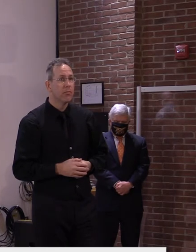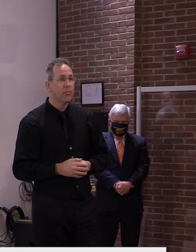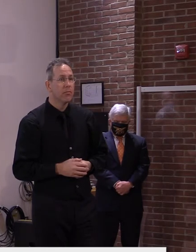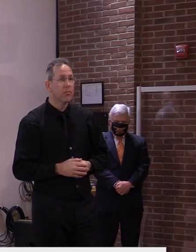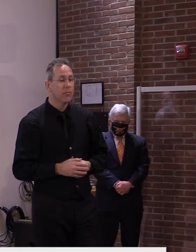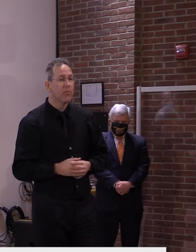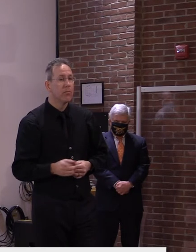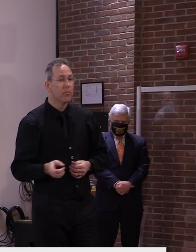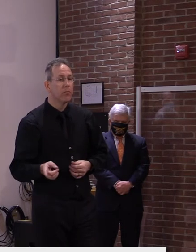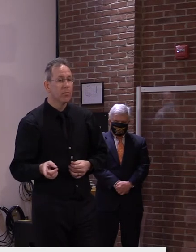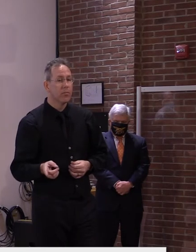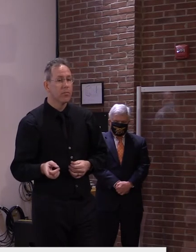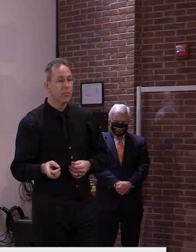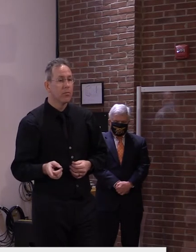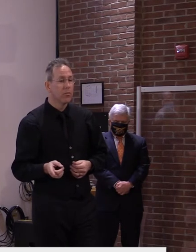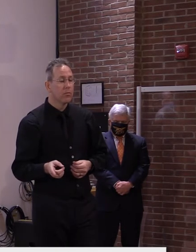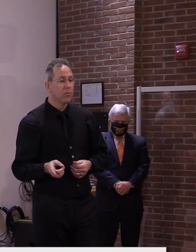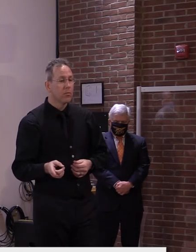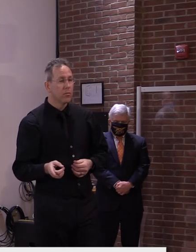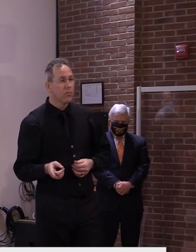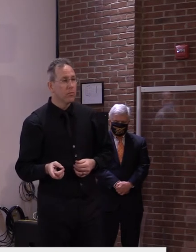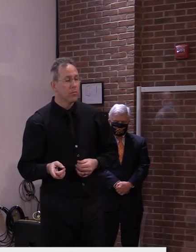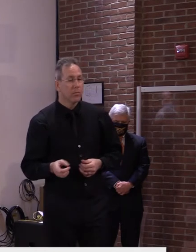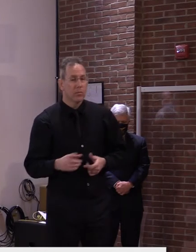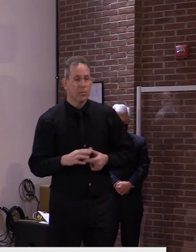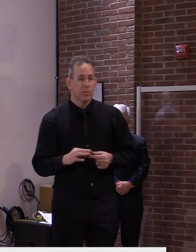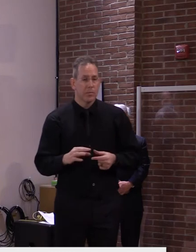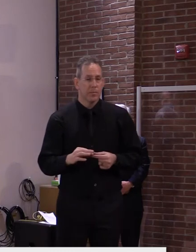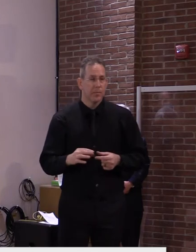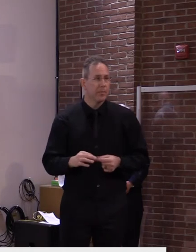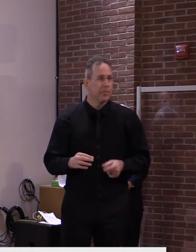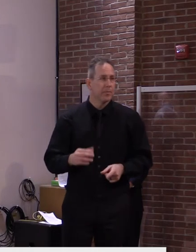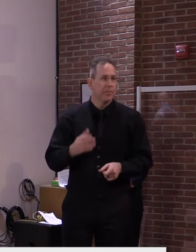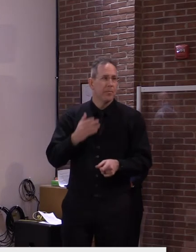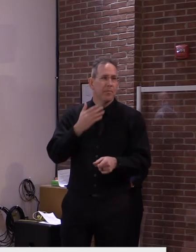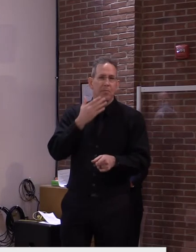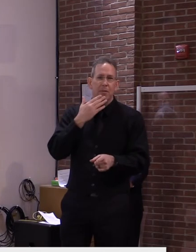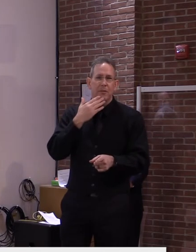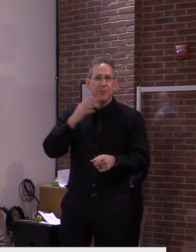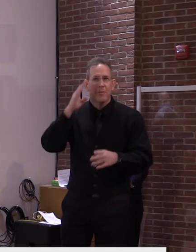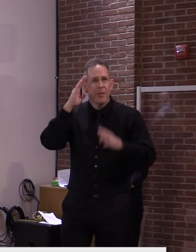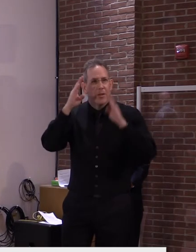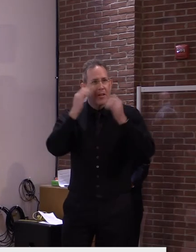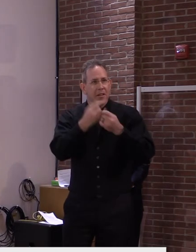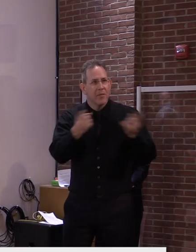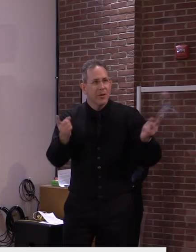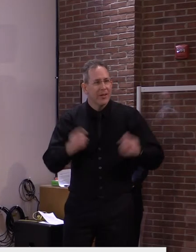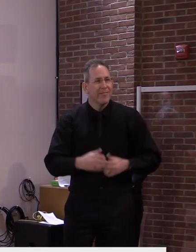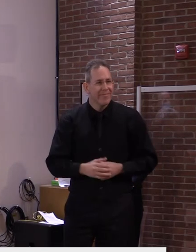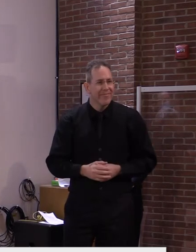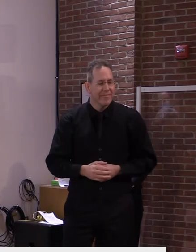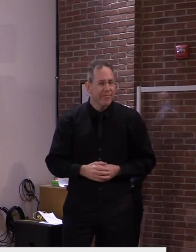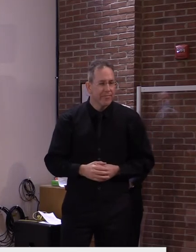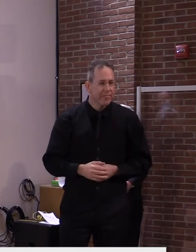Thank you, Rebecca, and Governor Scott, hope all is well for the both of you.